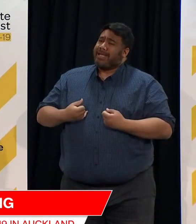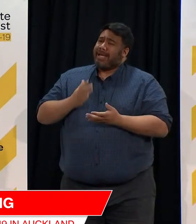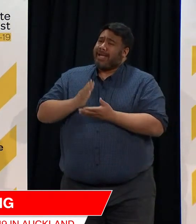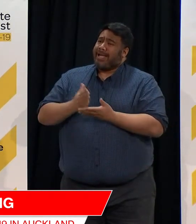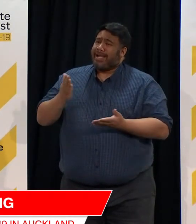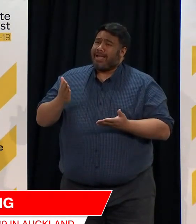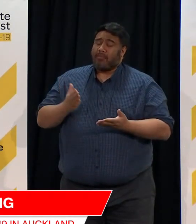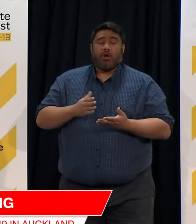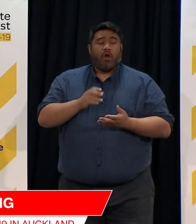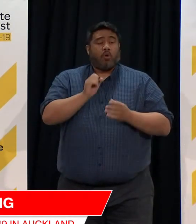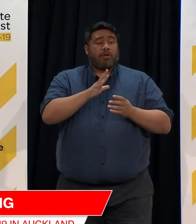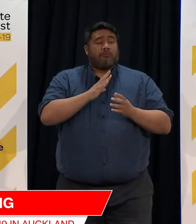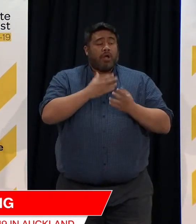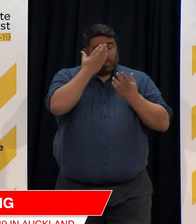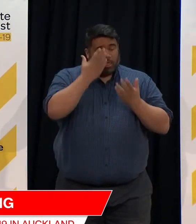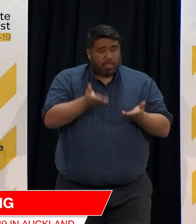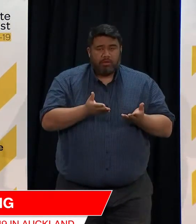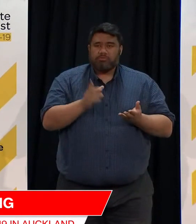to the ward.